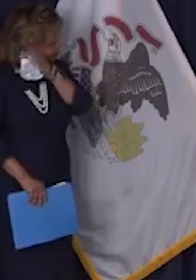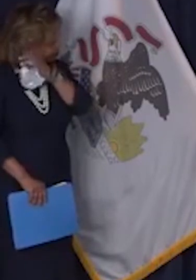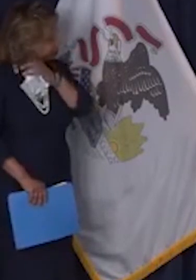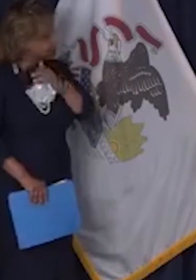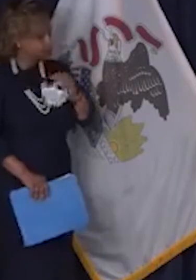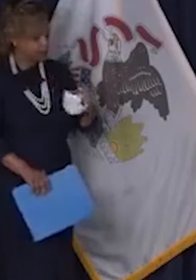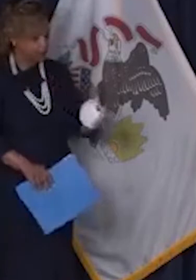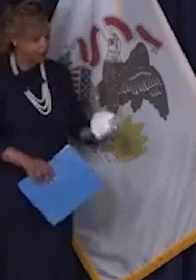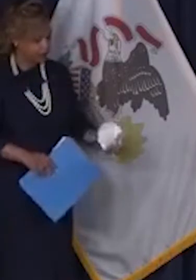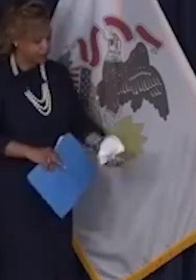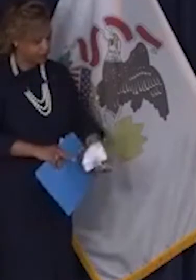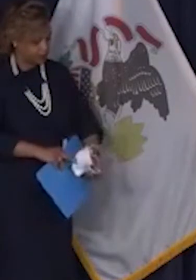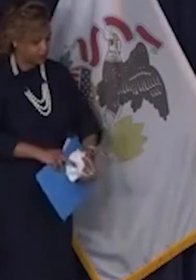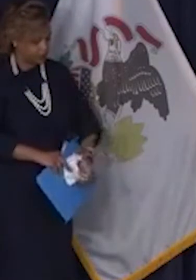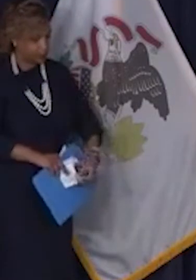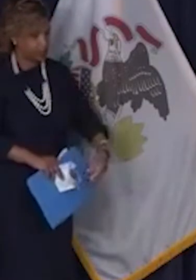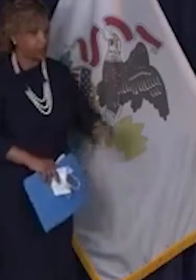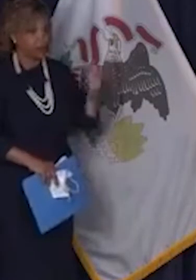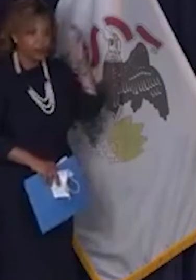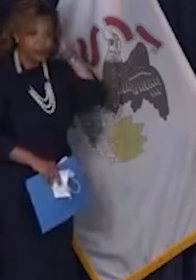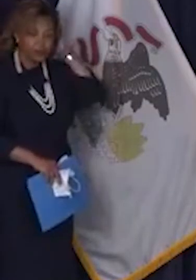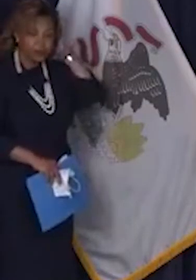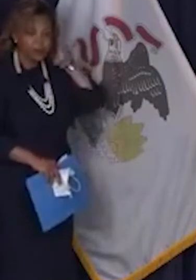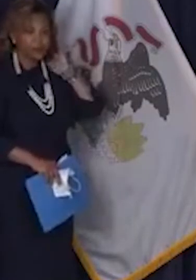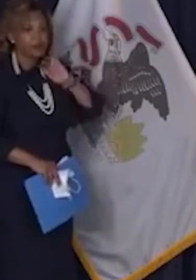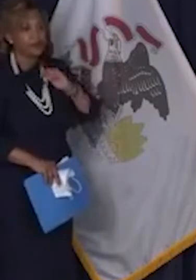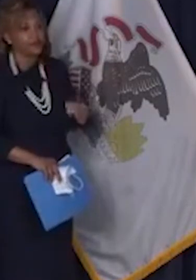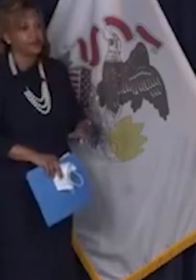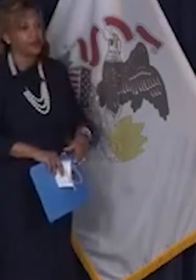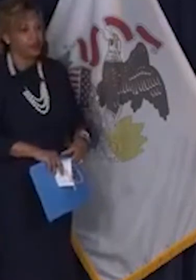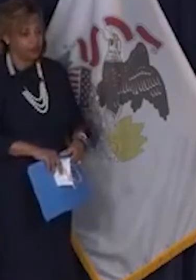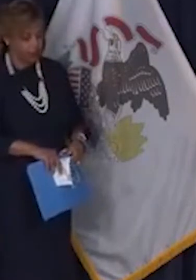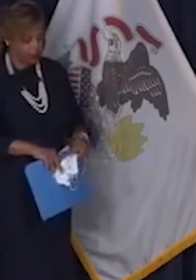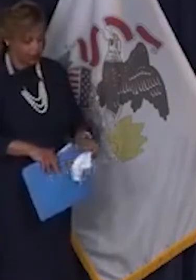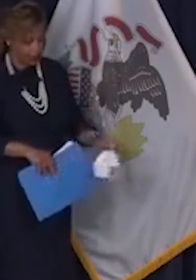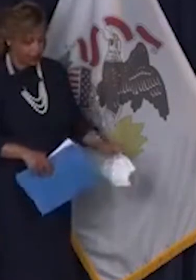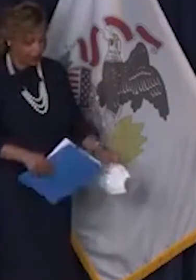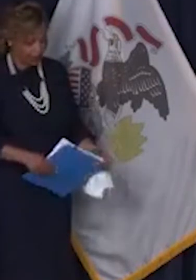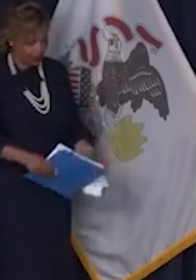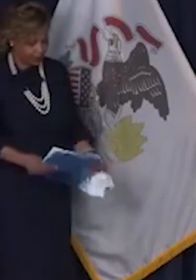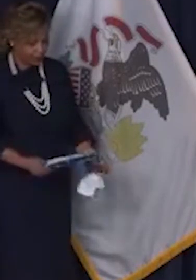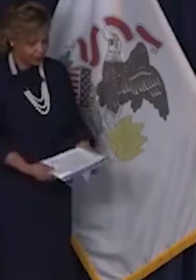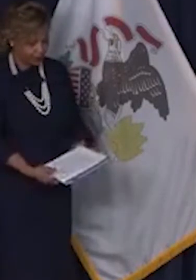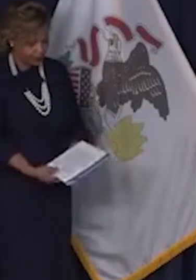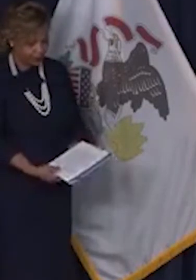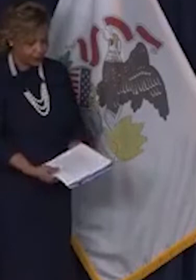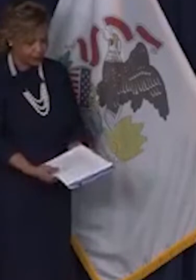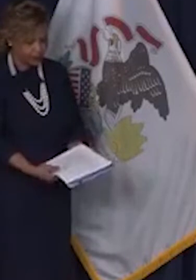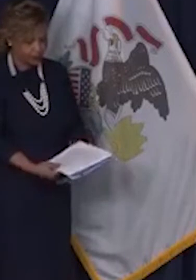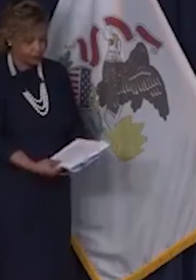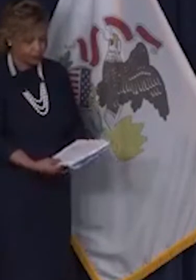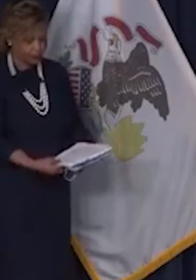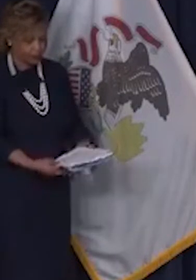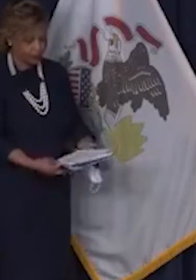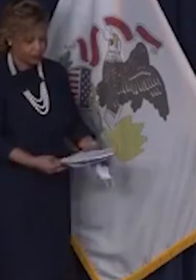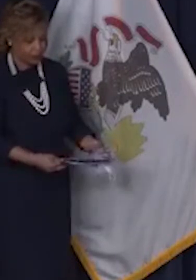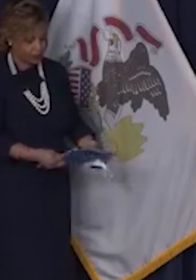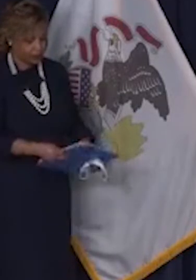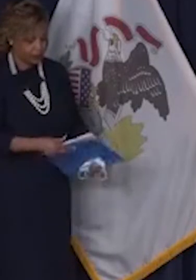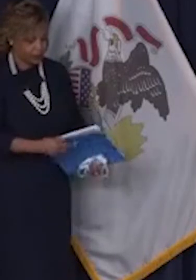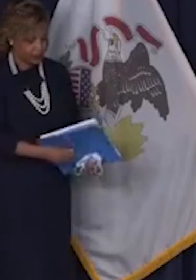Confío en las maestras, los maestros, sobre todo el Estado, que venceremos esta